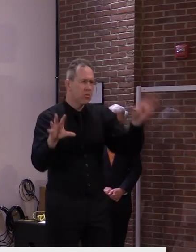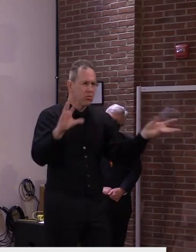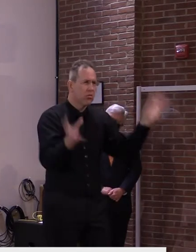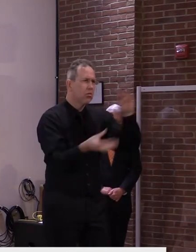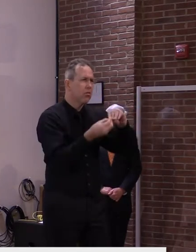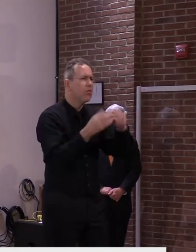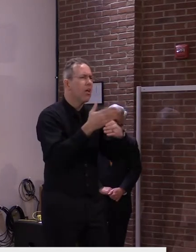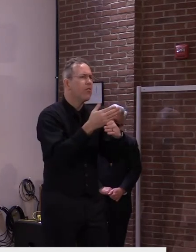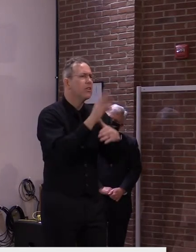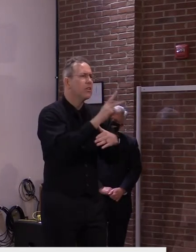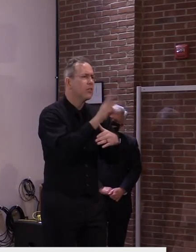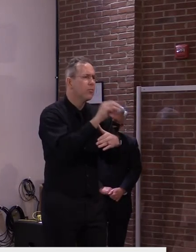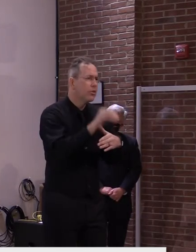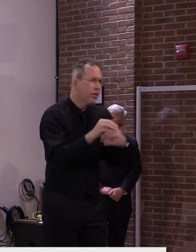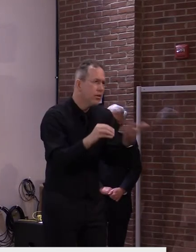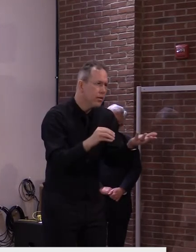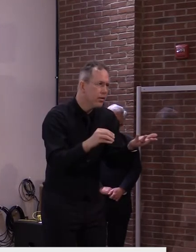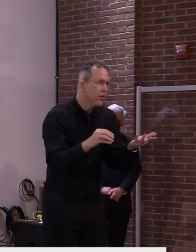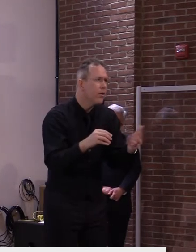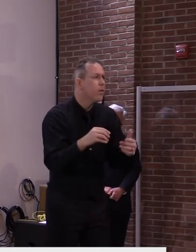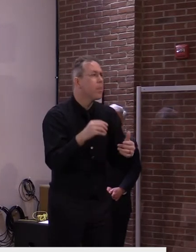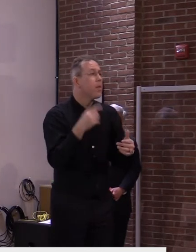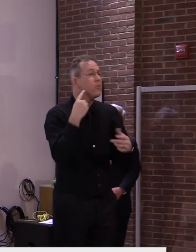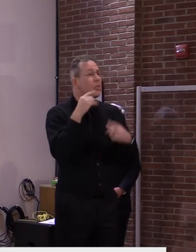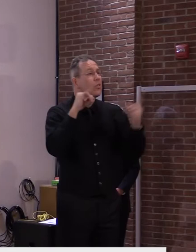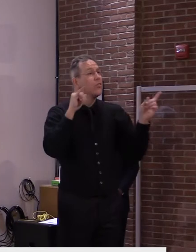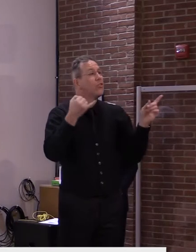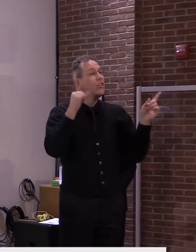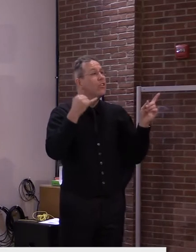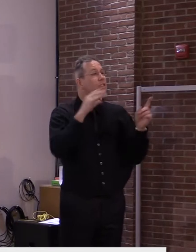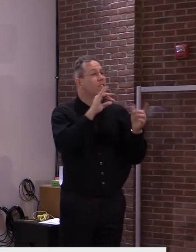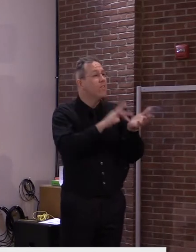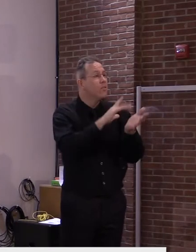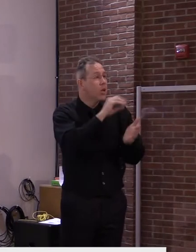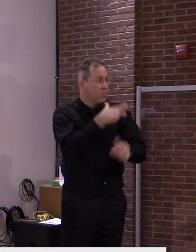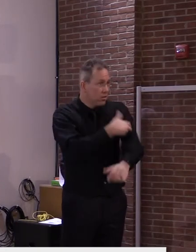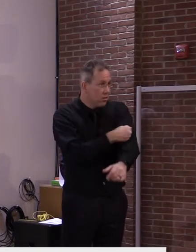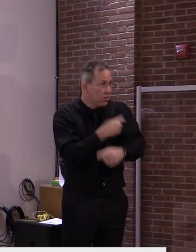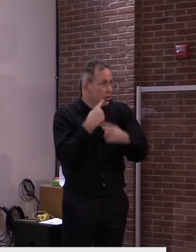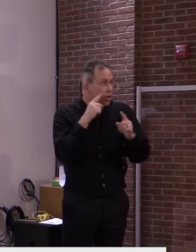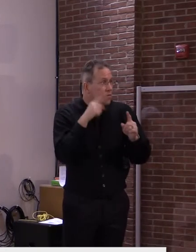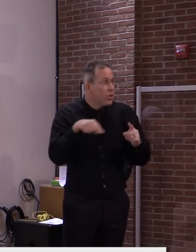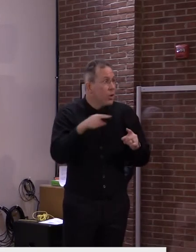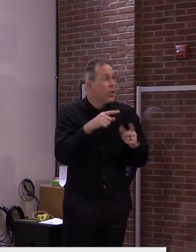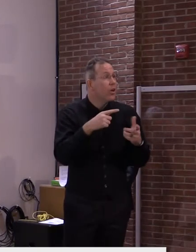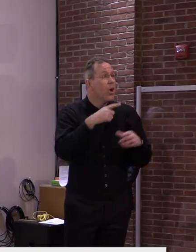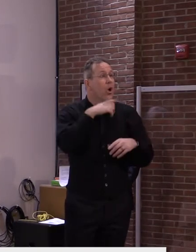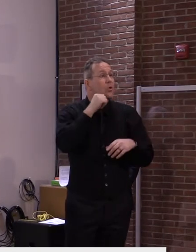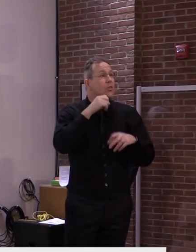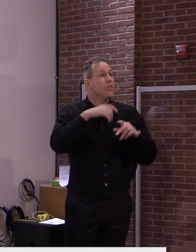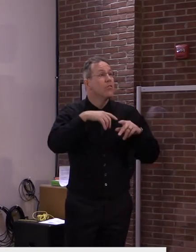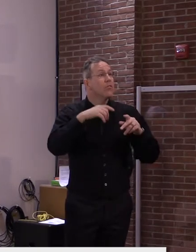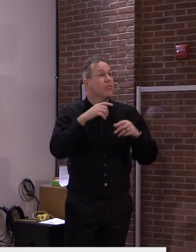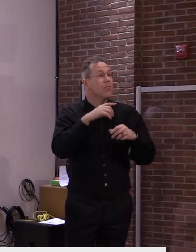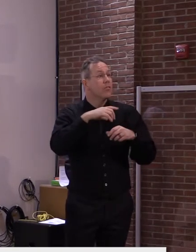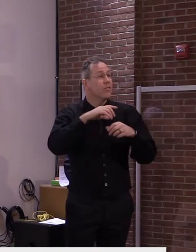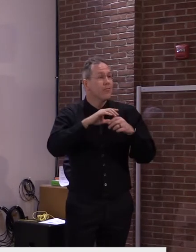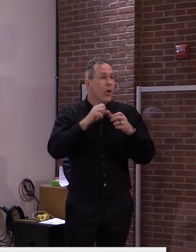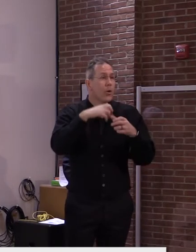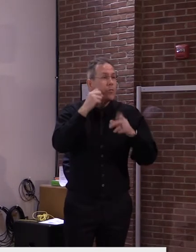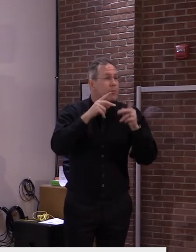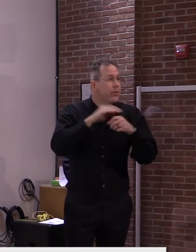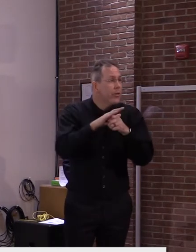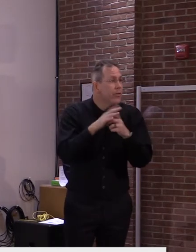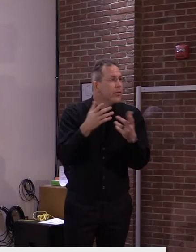not. So I think anything I would say right now would be very premature